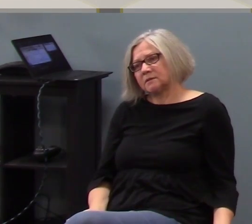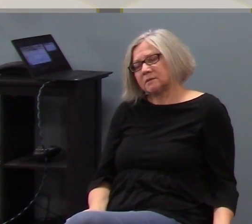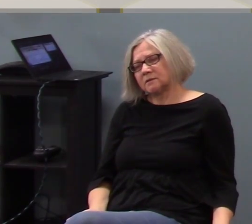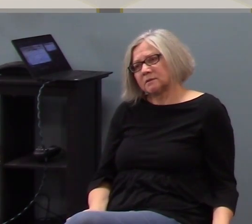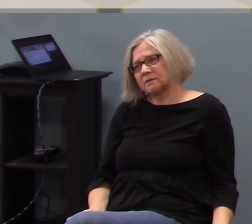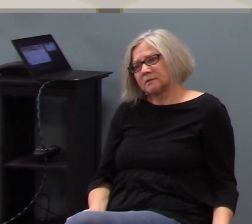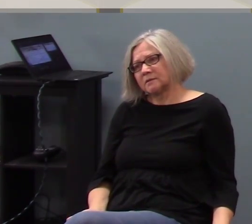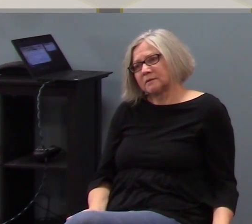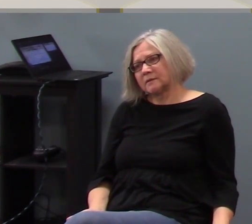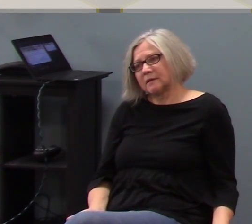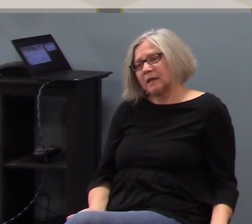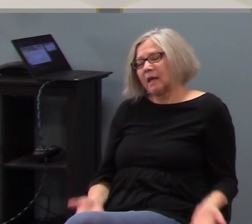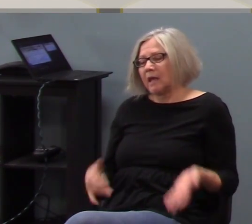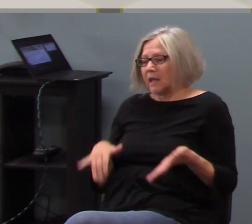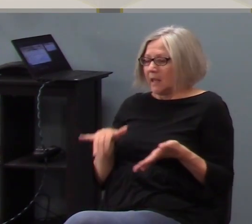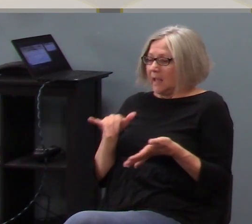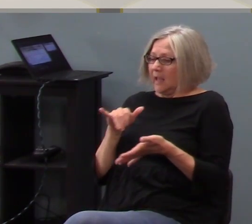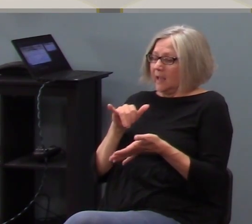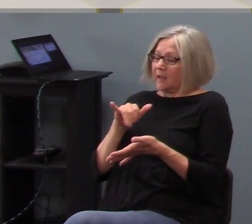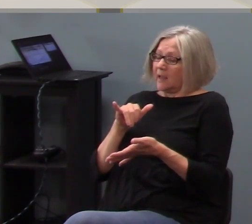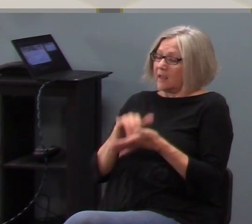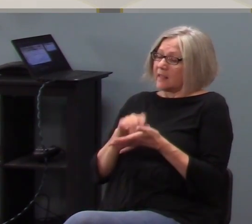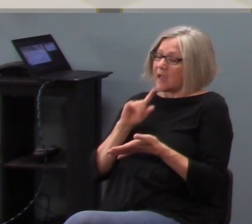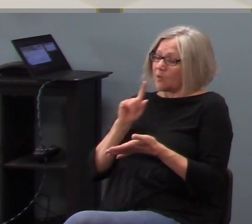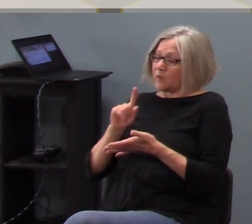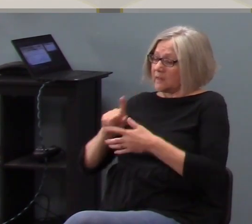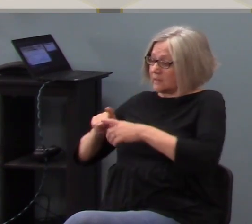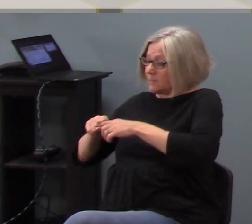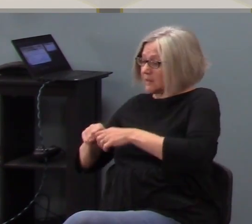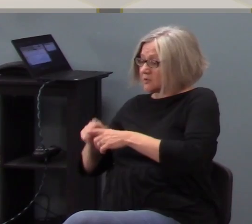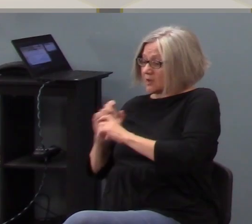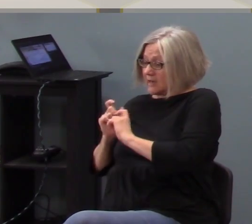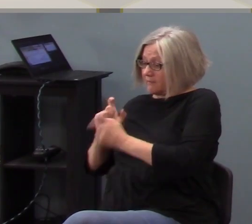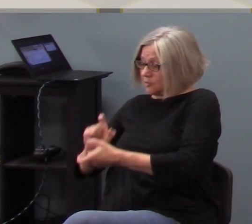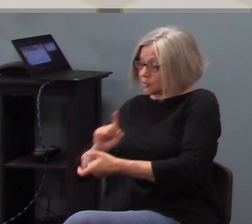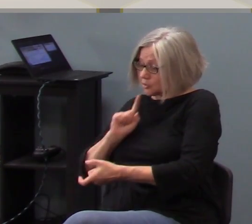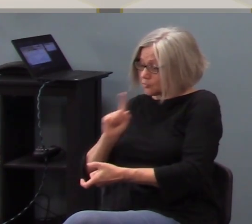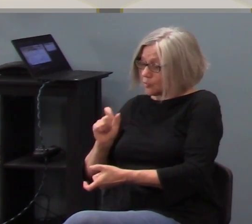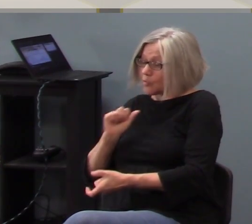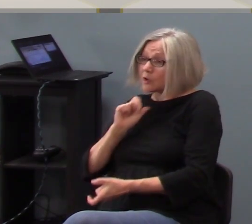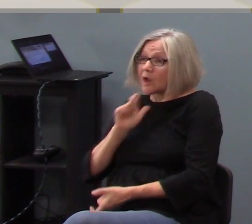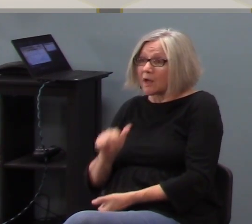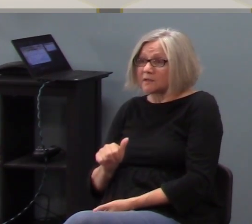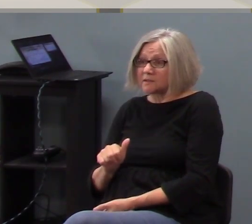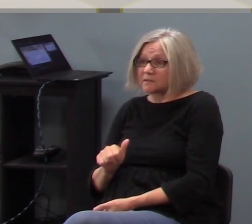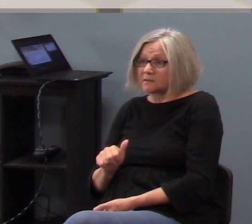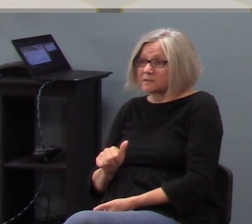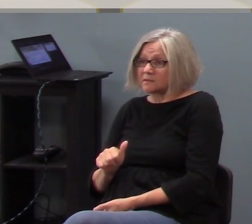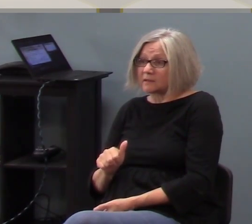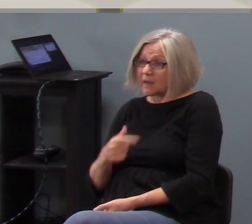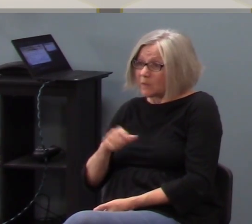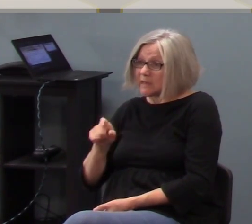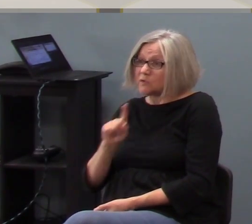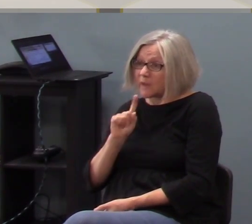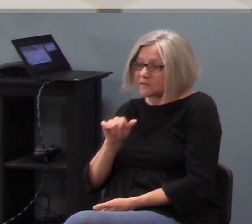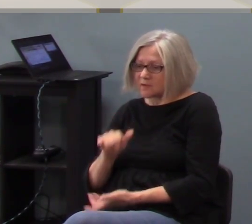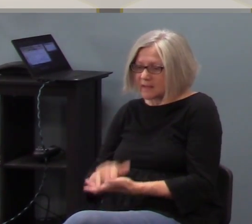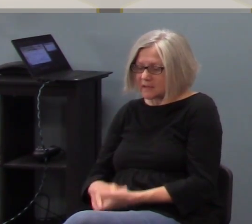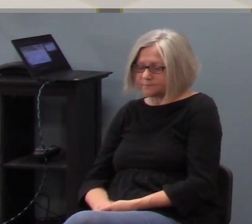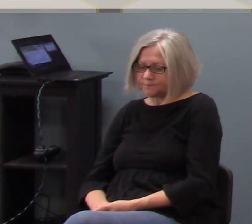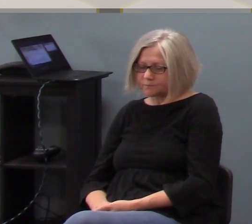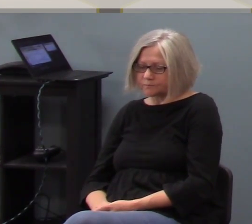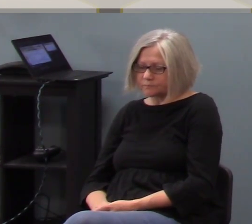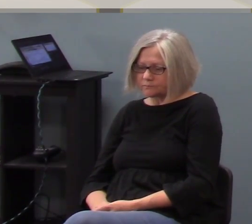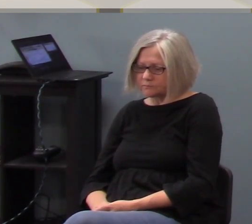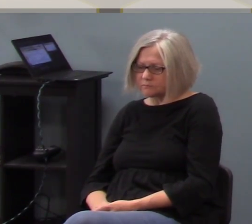I think all of this actually stems on whether evolution is true or not. I think it's a really challenging thing that we have to answer, particularly for those of us, including me, who at one